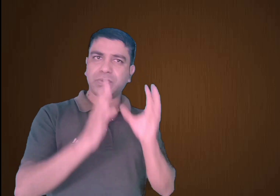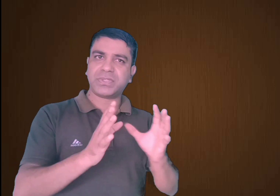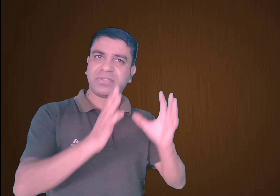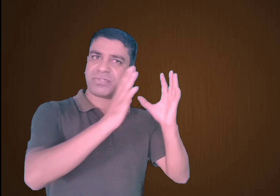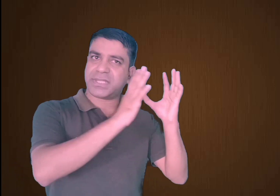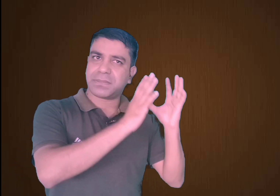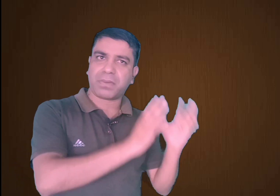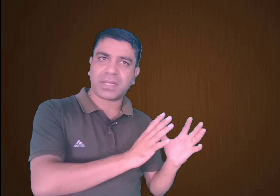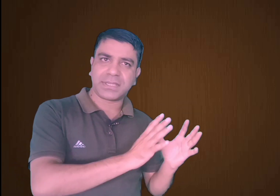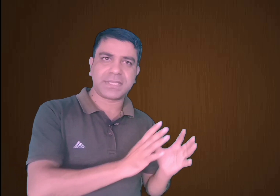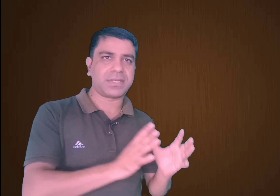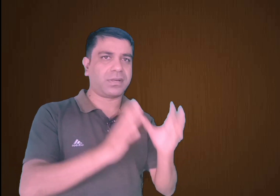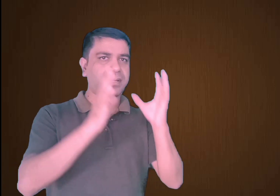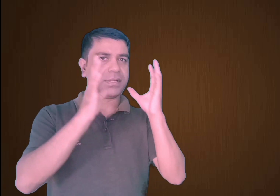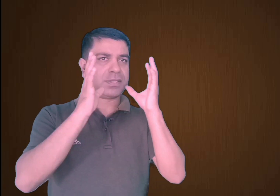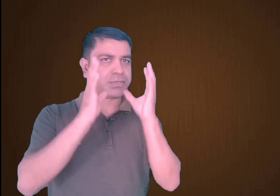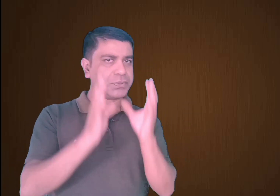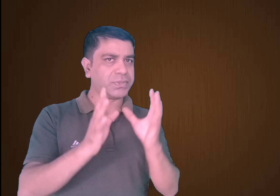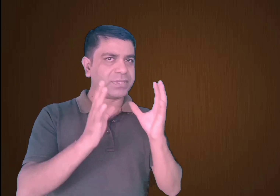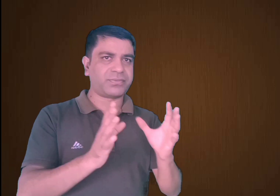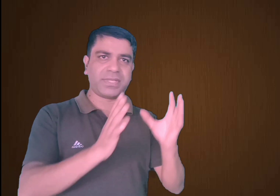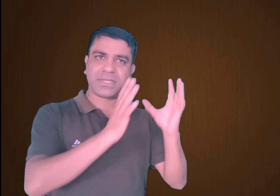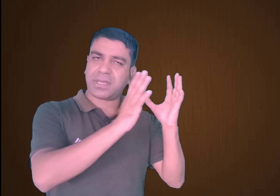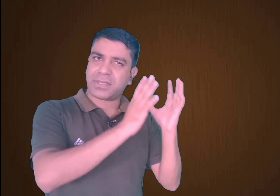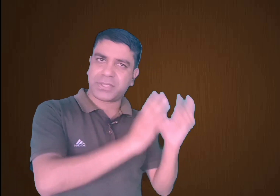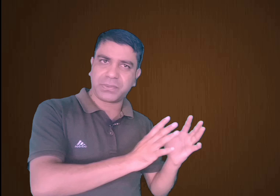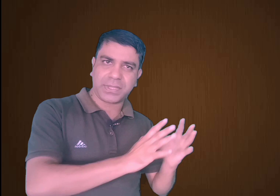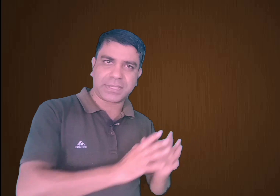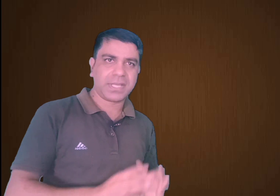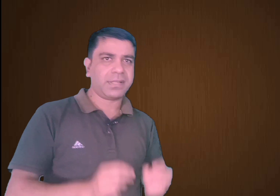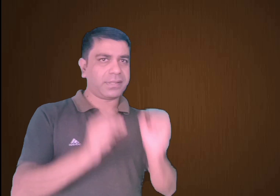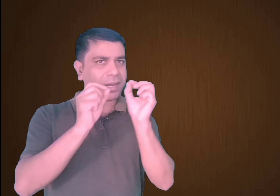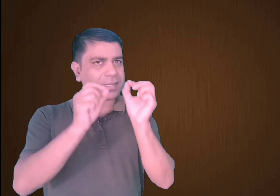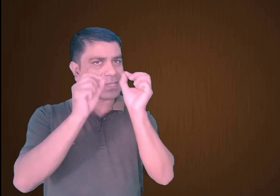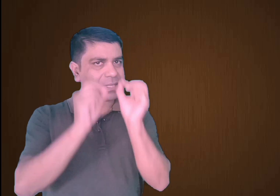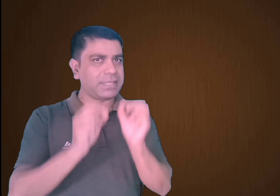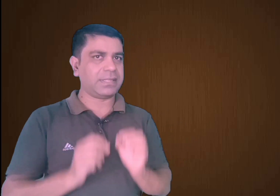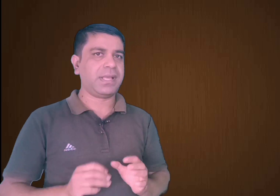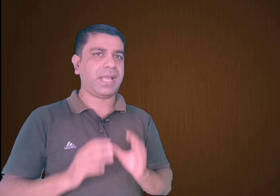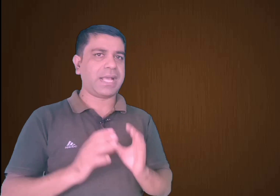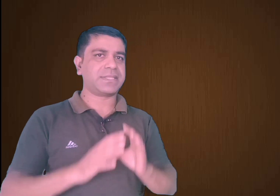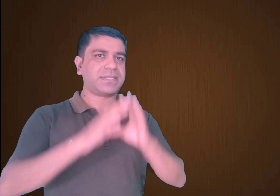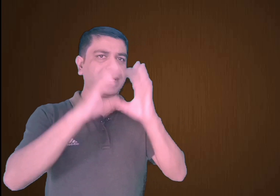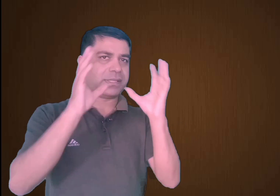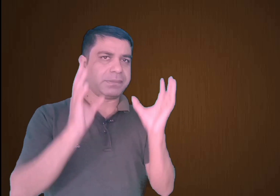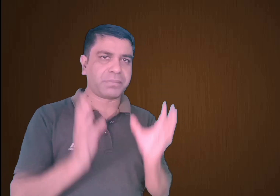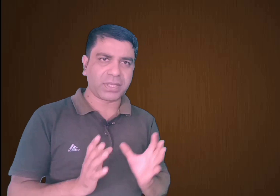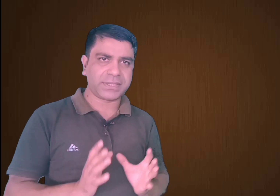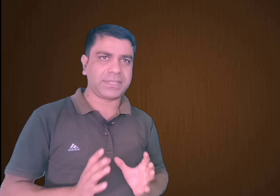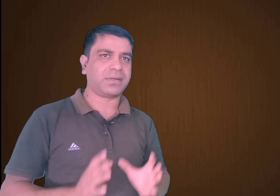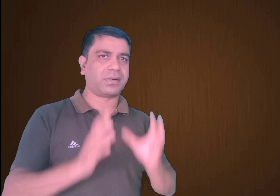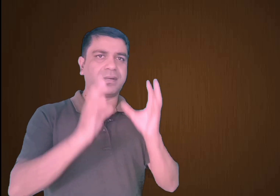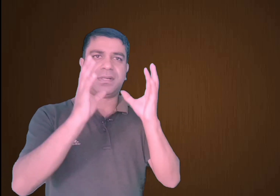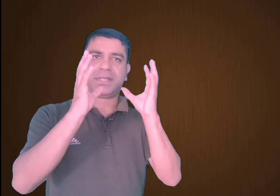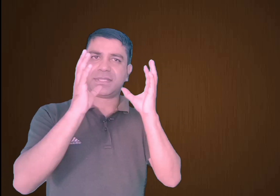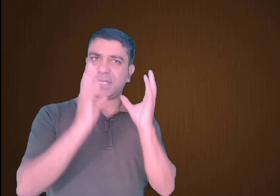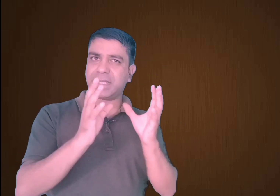two different bodies or two different units. They are seen as a single body or